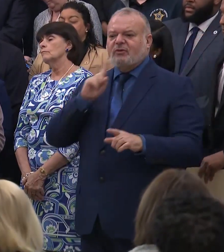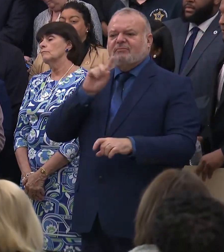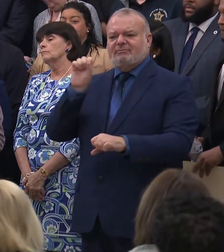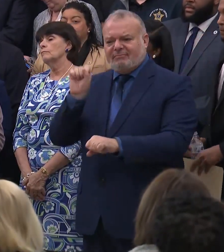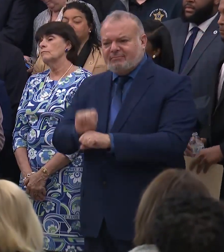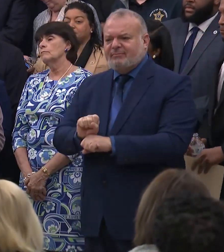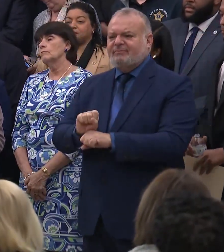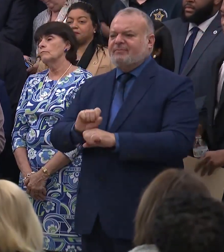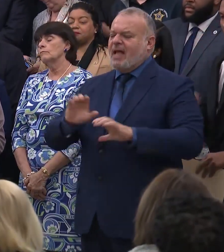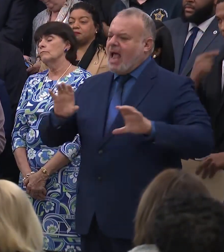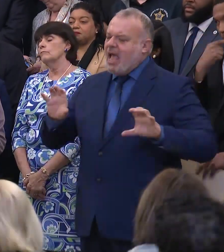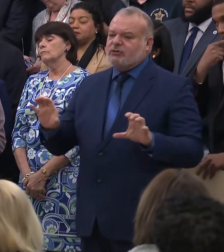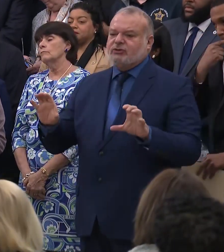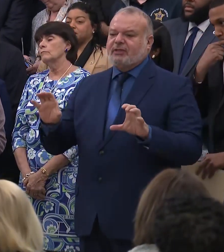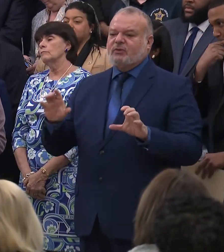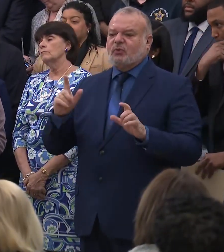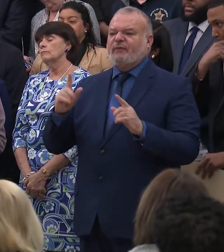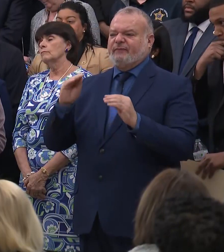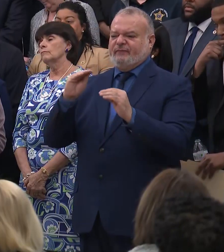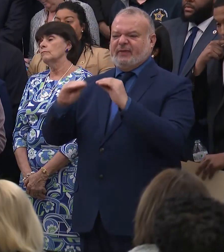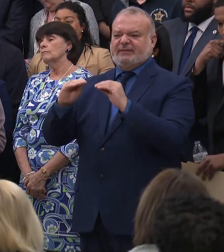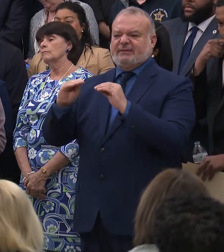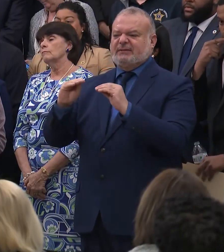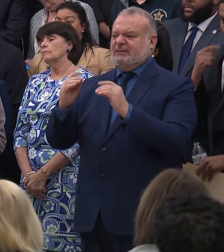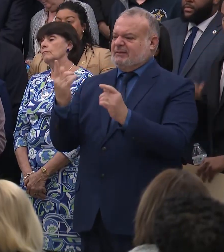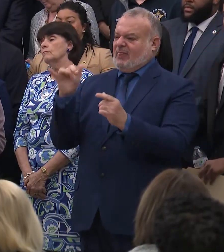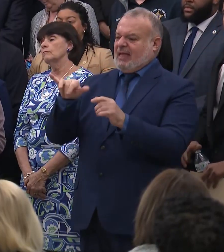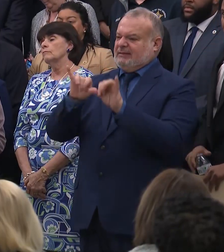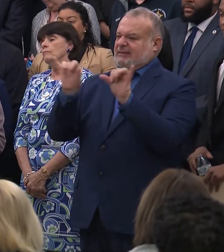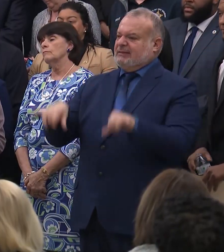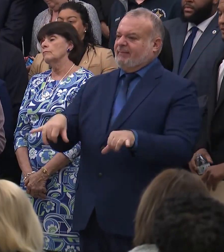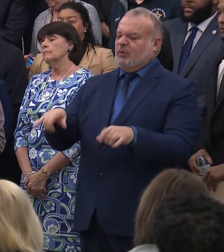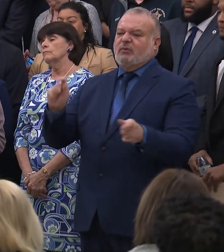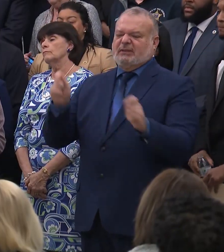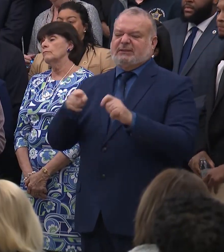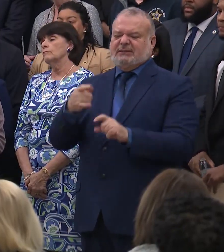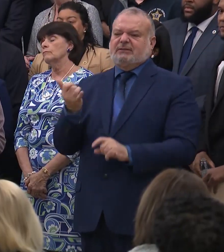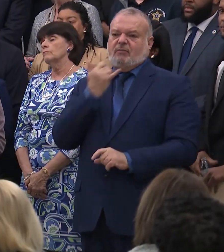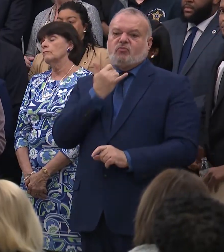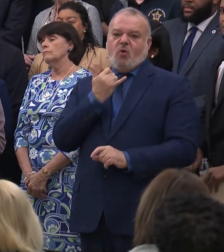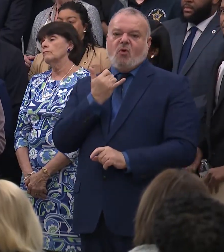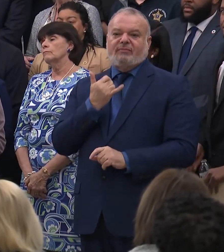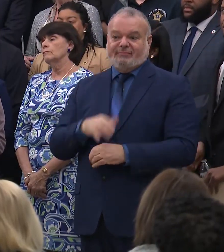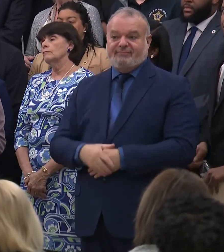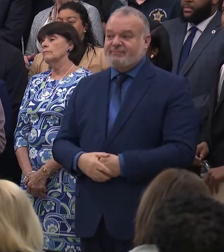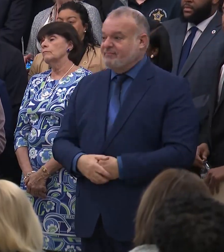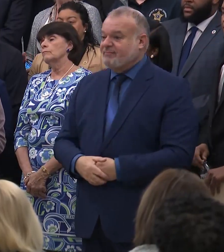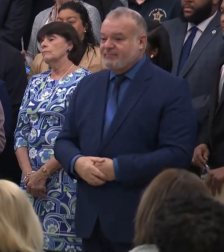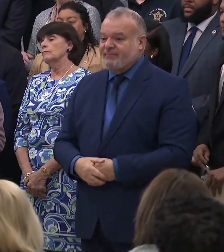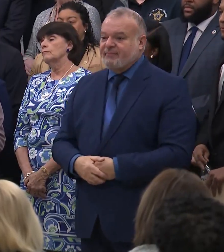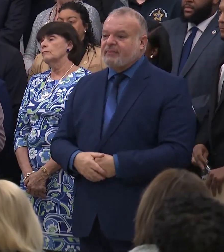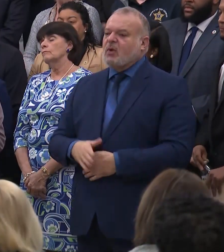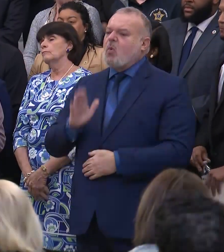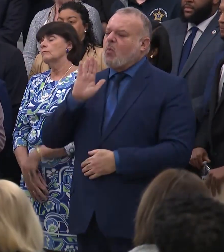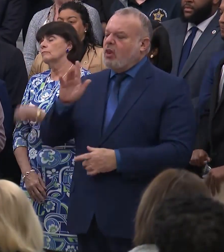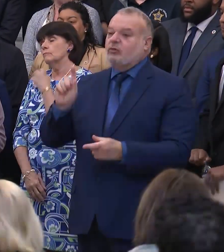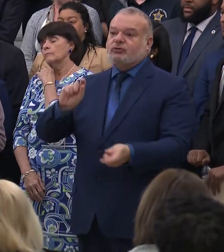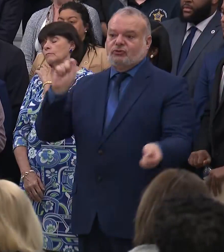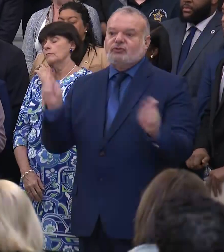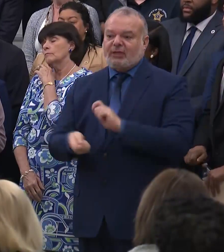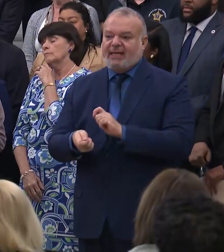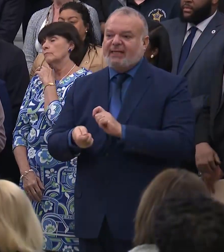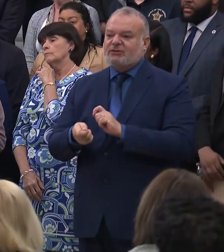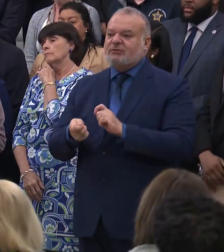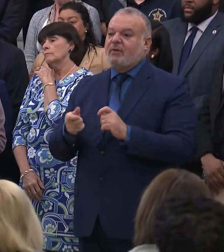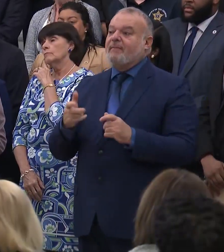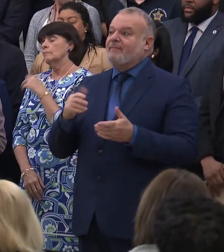today to rectify that wrong. These pardons will transform the lives of thousands, remove barriers allowing